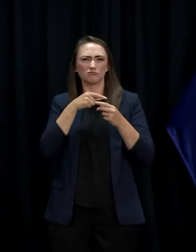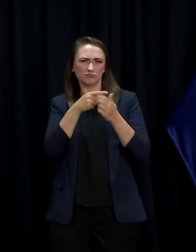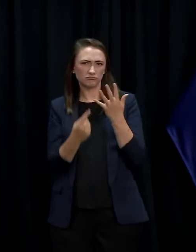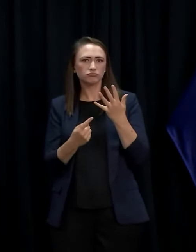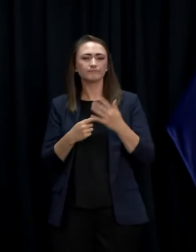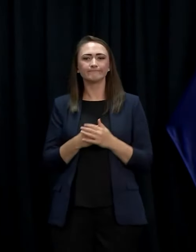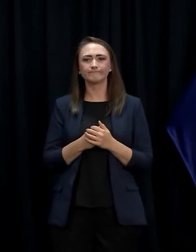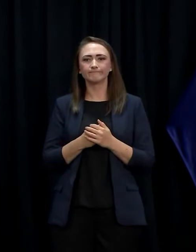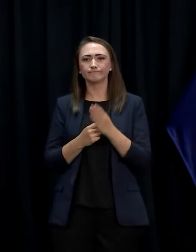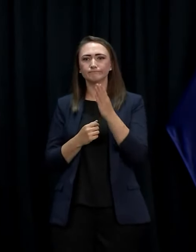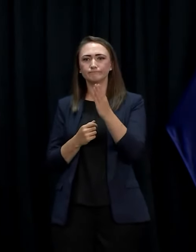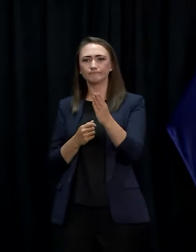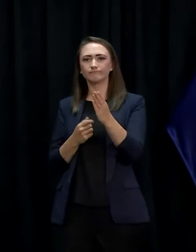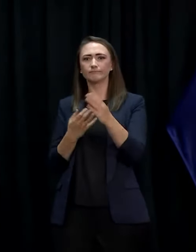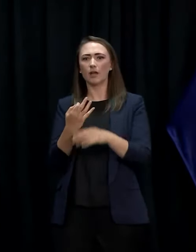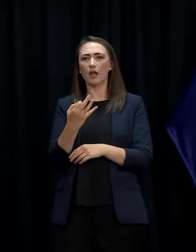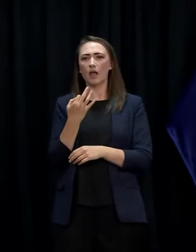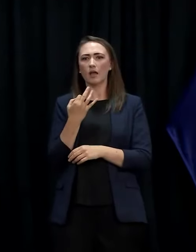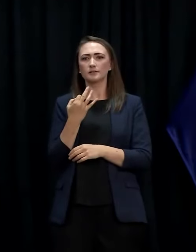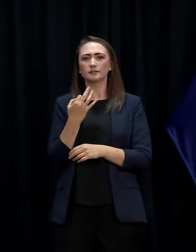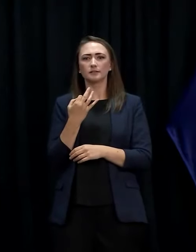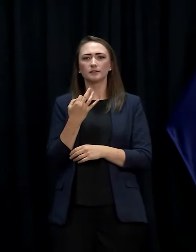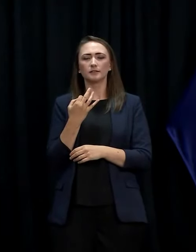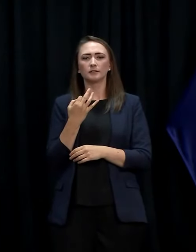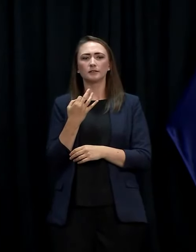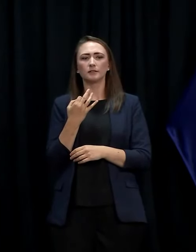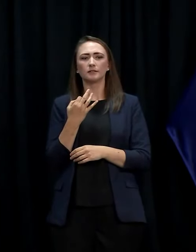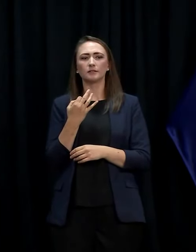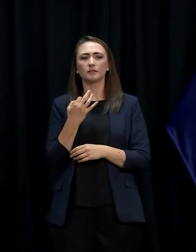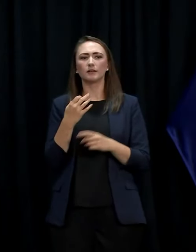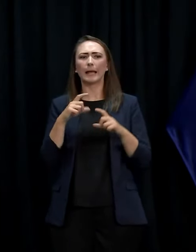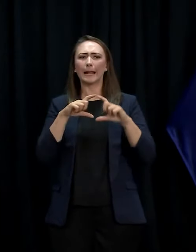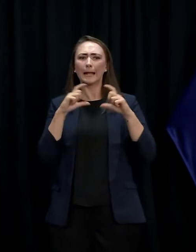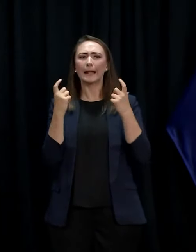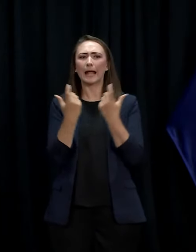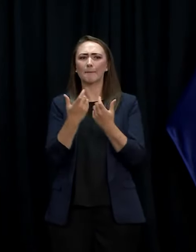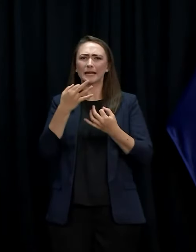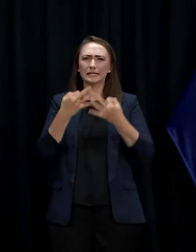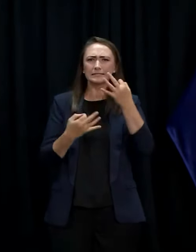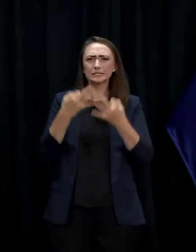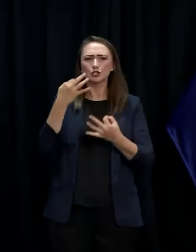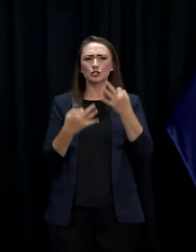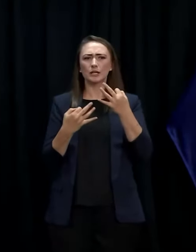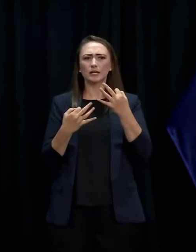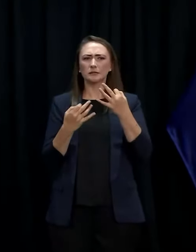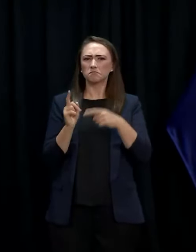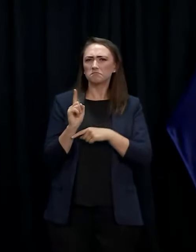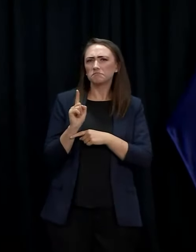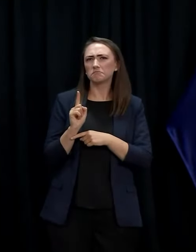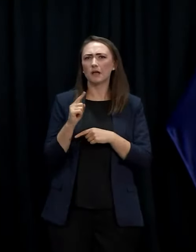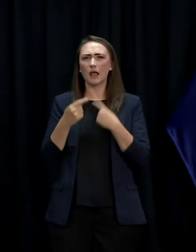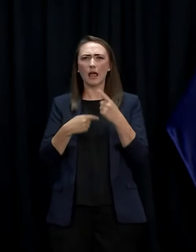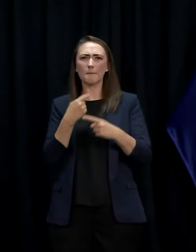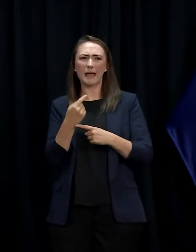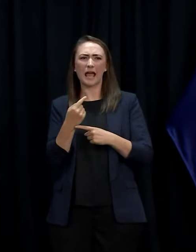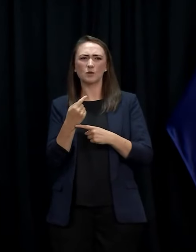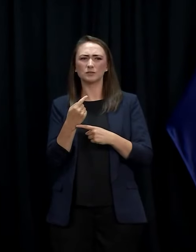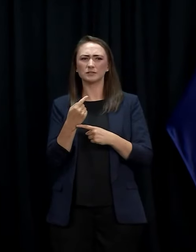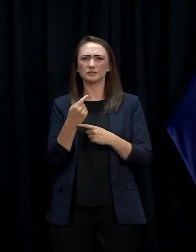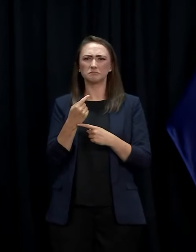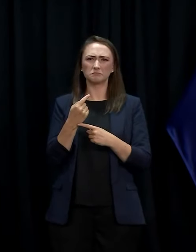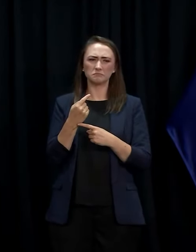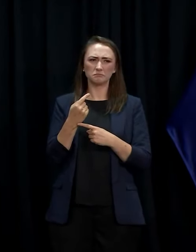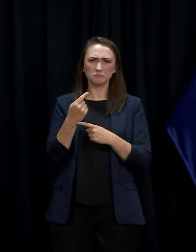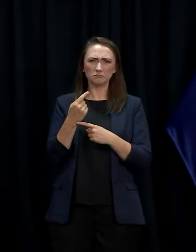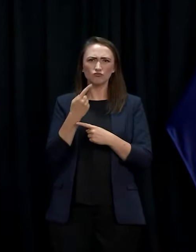traffic light settings or from 3.2 to 2 and 1. What will Cabinet be looking to see before it transitions from red to orange? Well, I think the main thing that we're